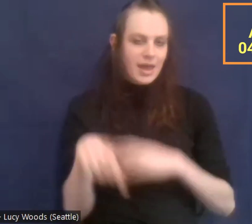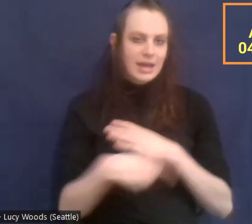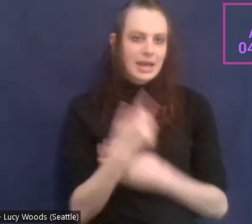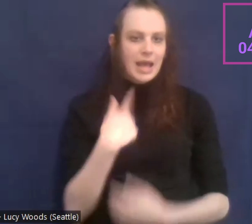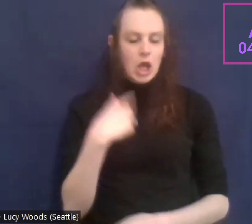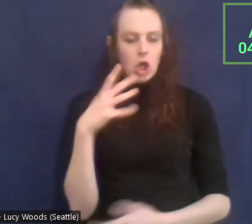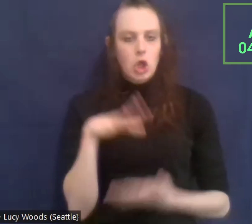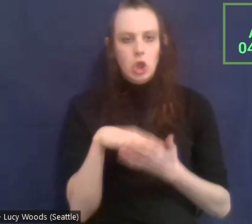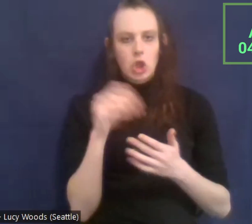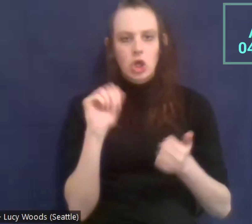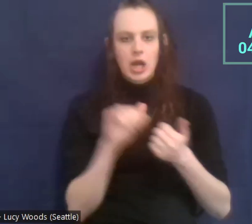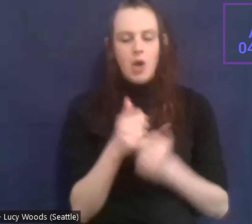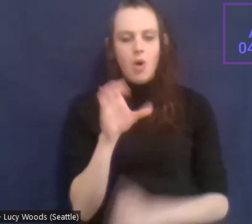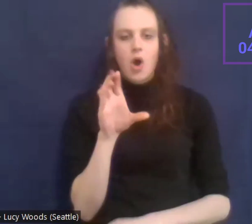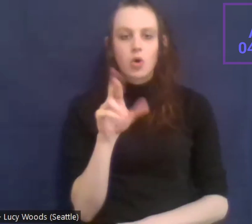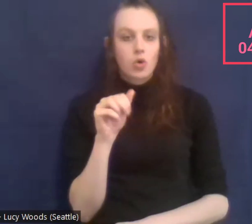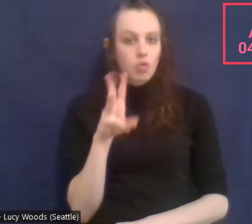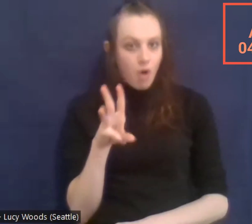that.